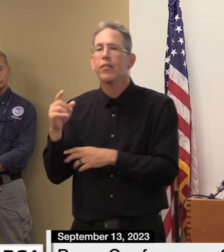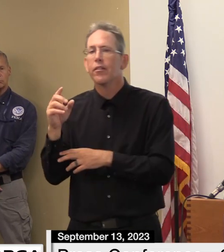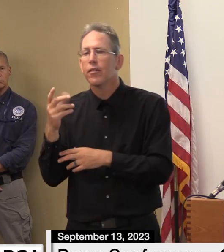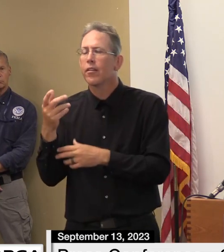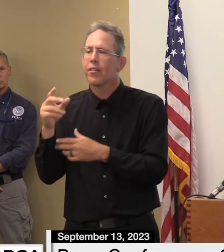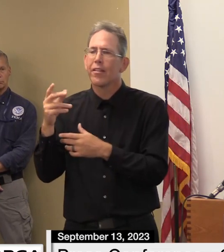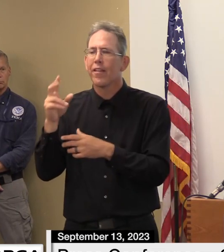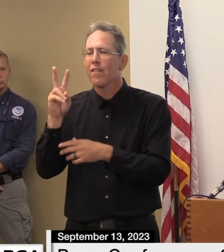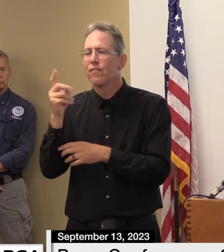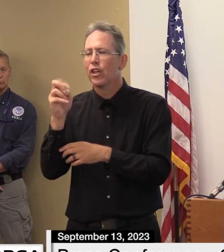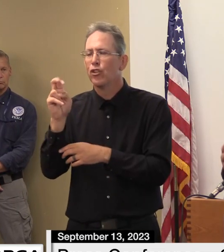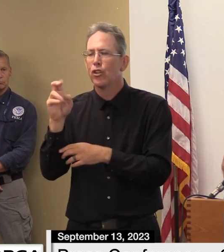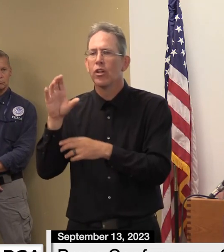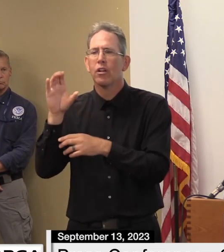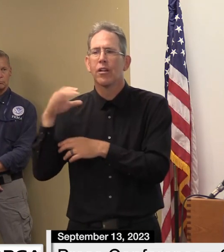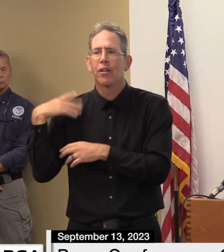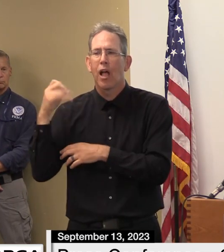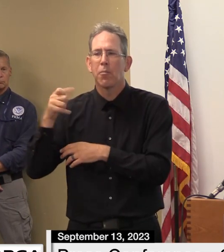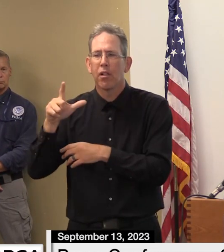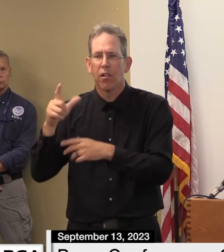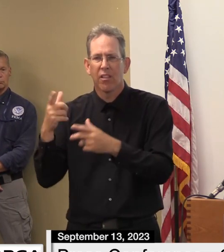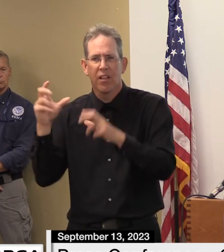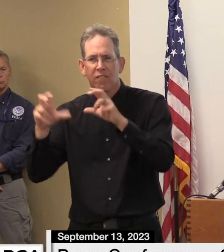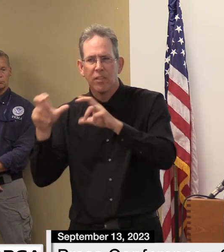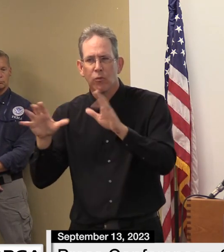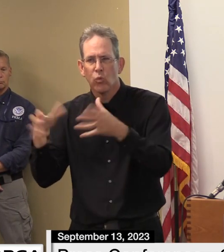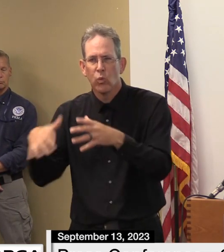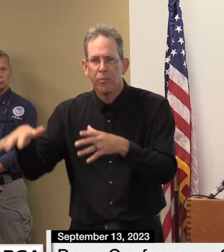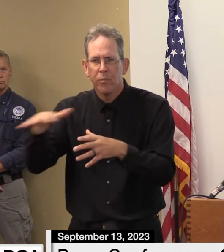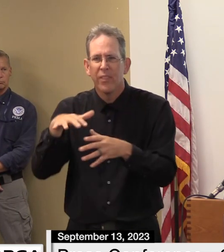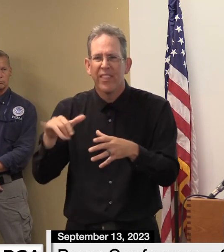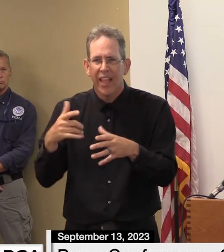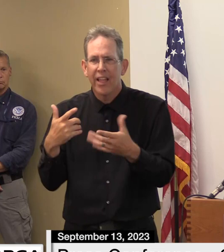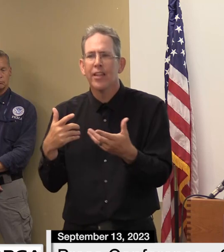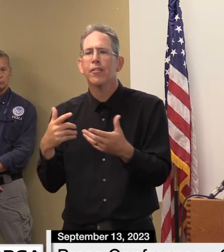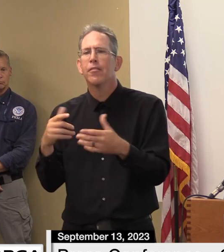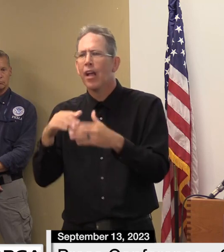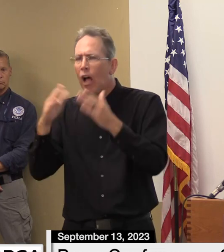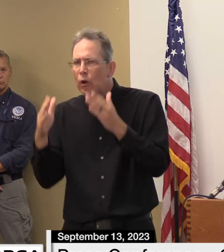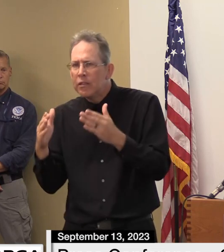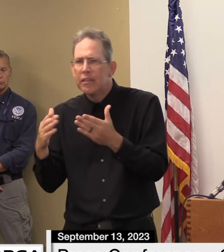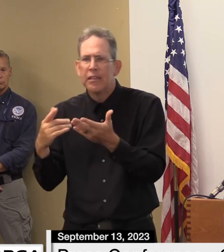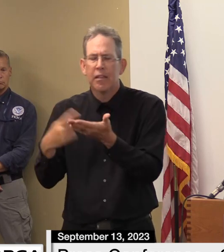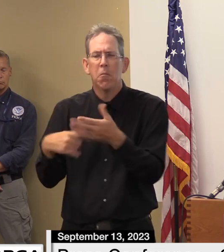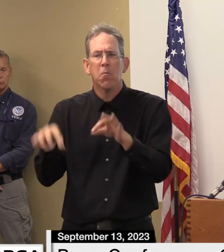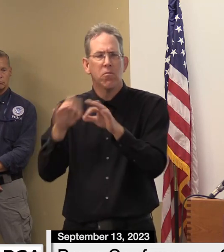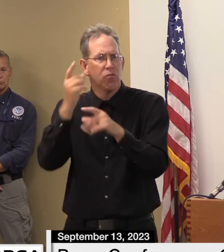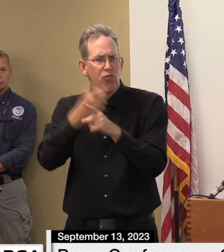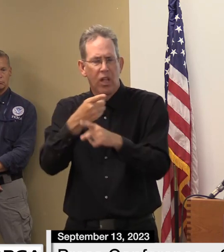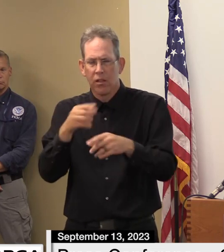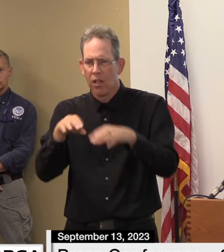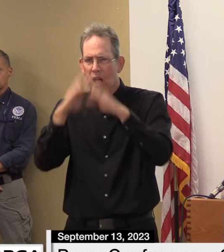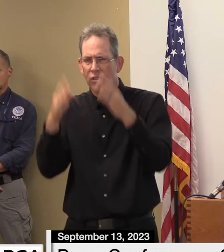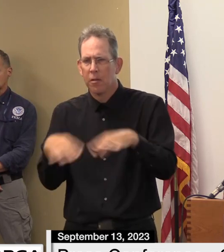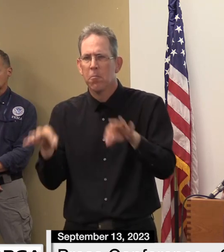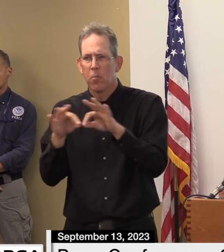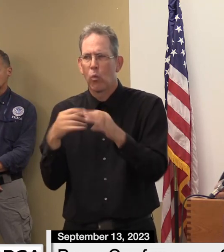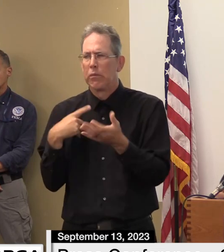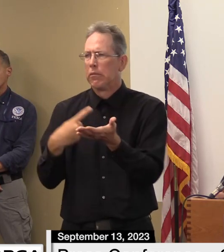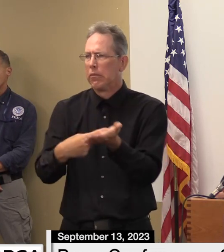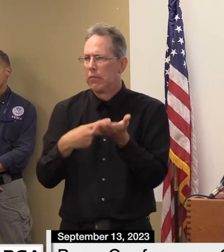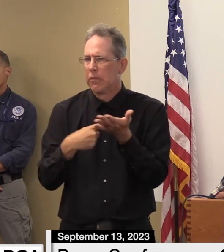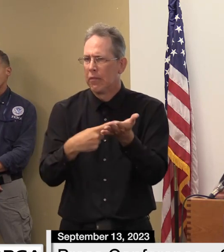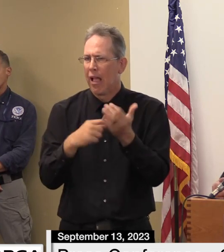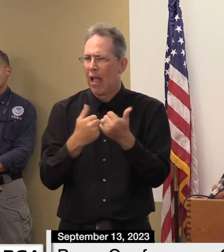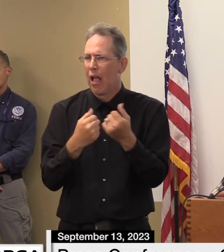at Hula with a bunch of venture capital principals, housing was the issue that came up time and again in terms of the issue holding